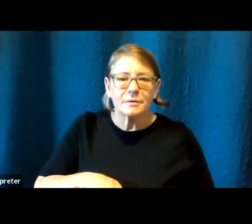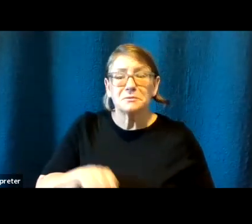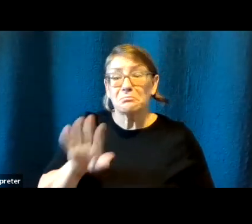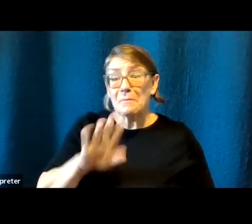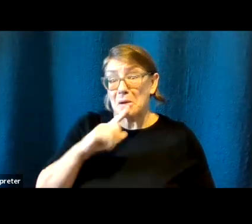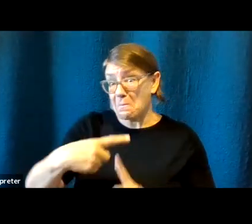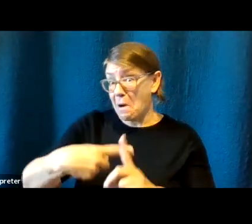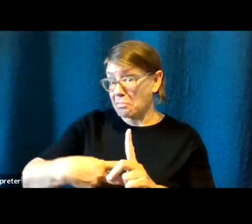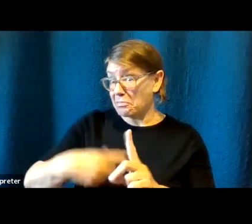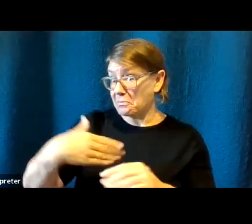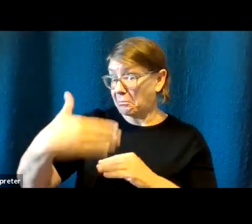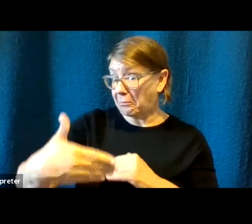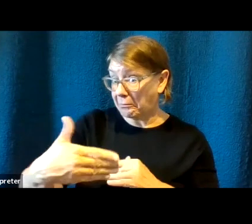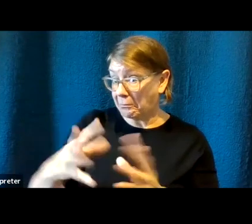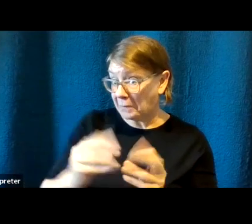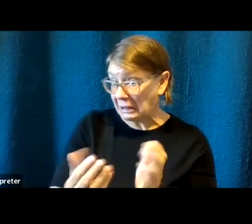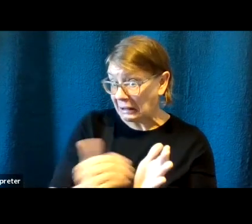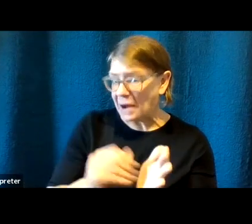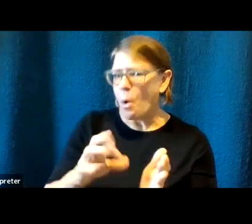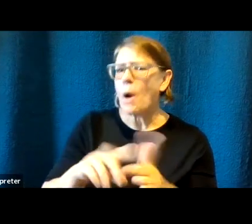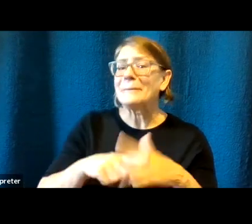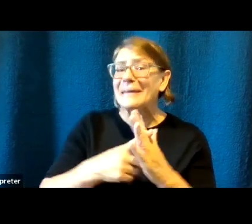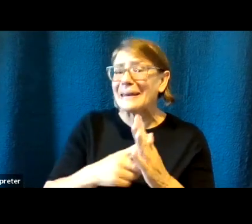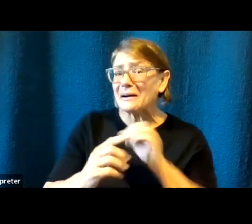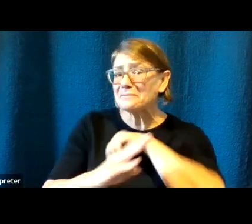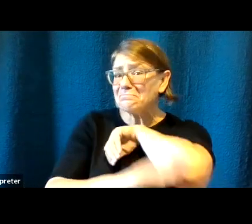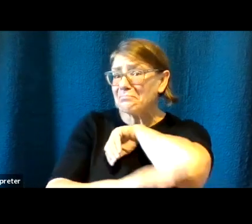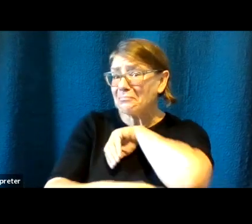month or in the beginning of September?